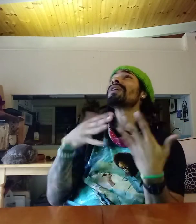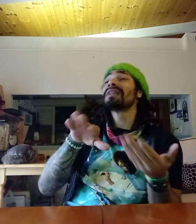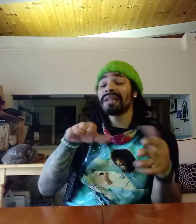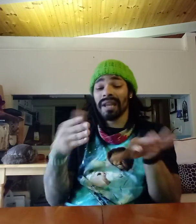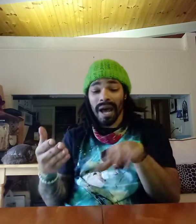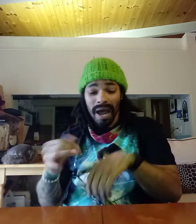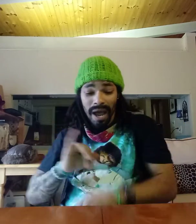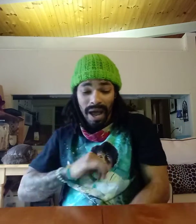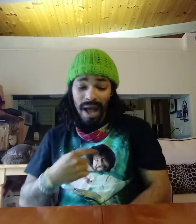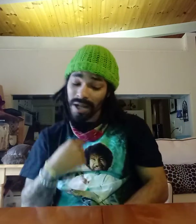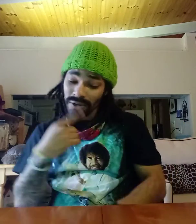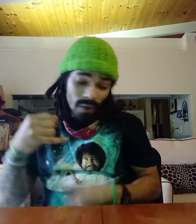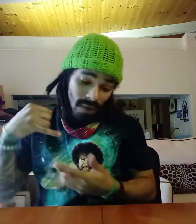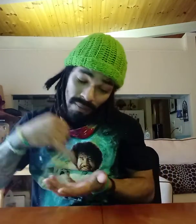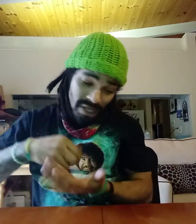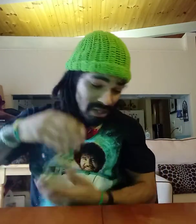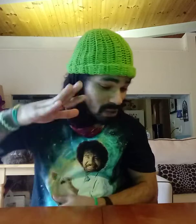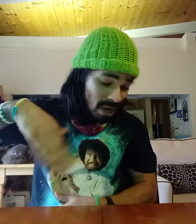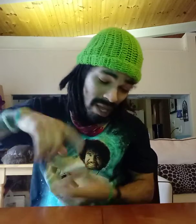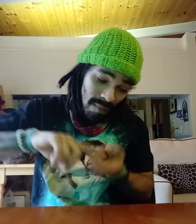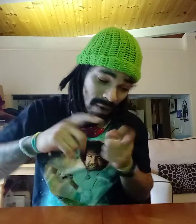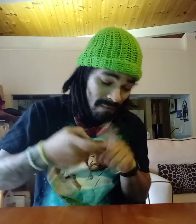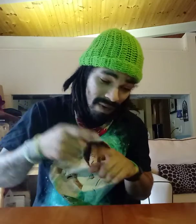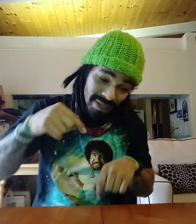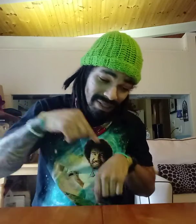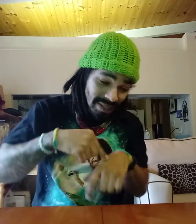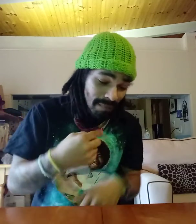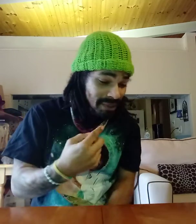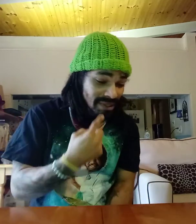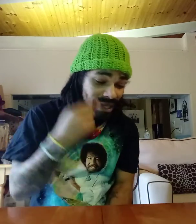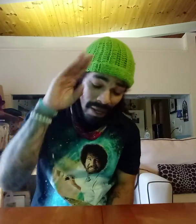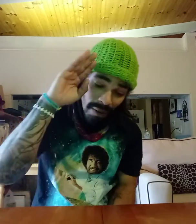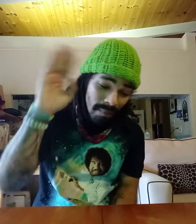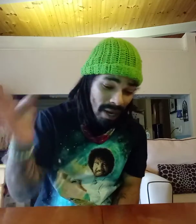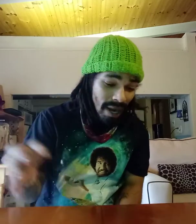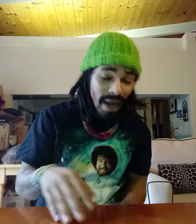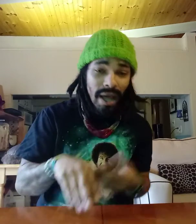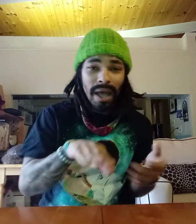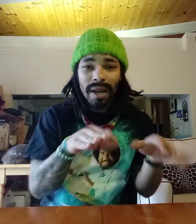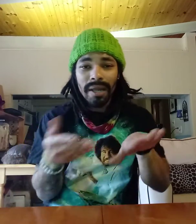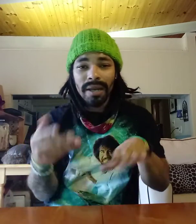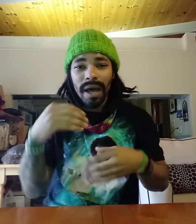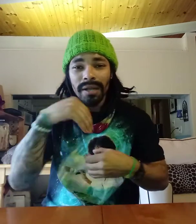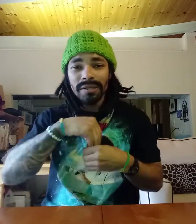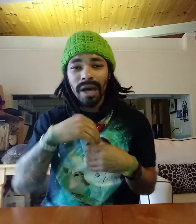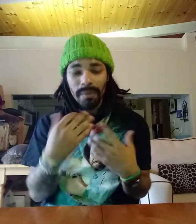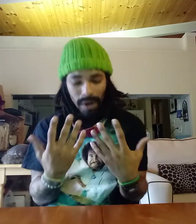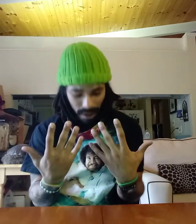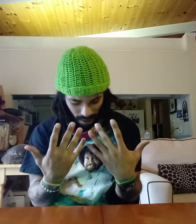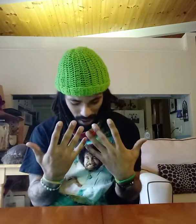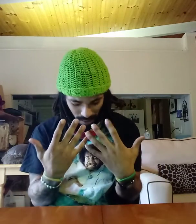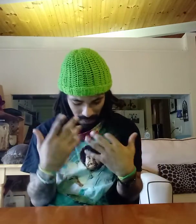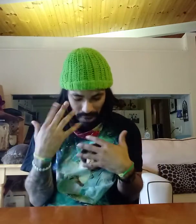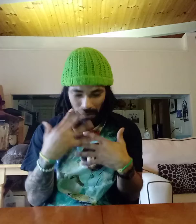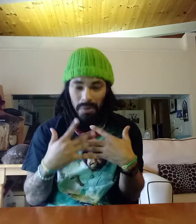to die. I told him it's too late, my friend, it's time to say goodbye. And he died inside my arms, blood